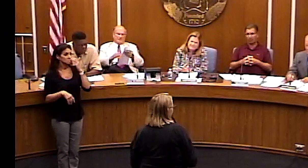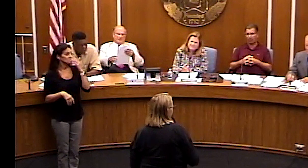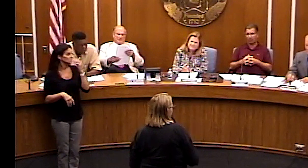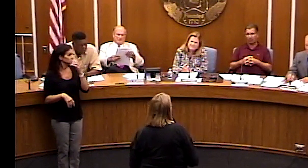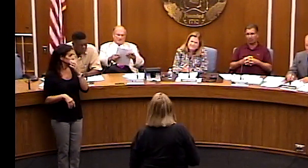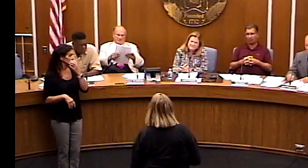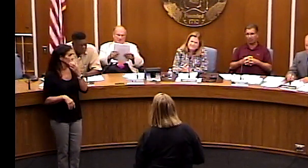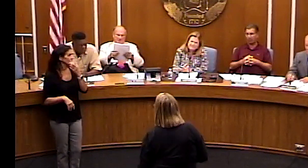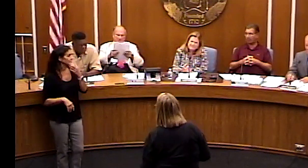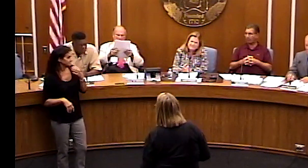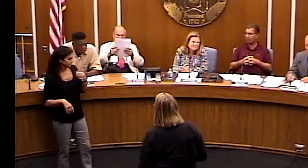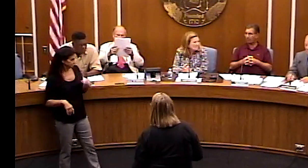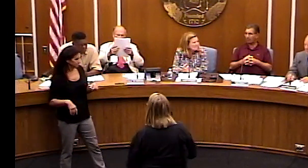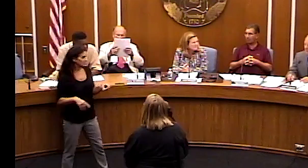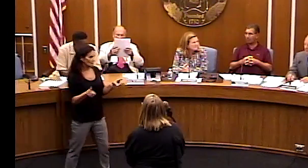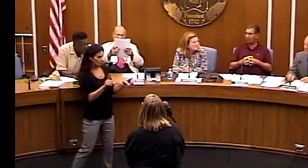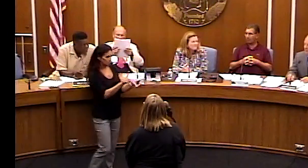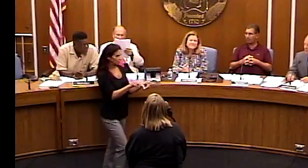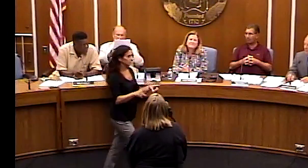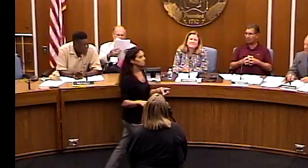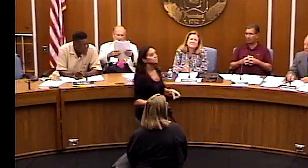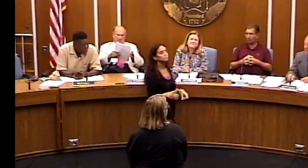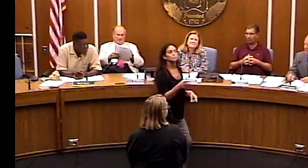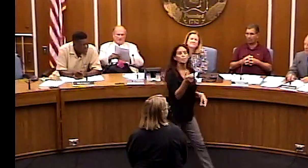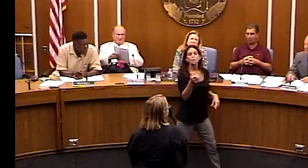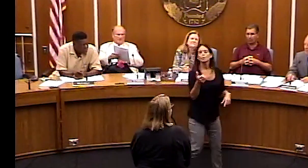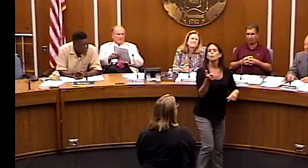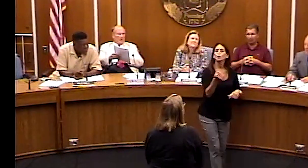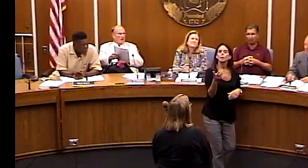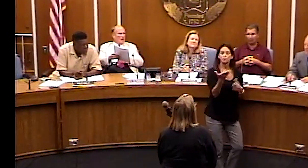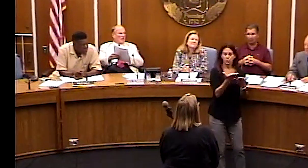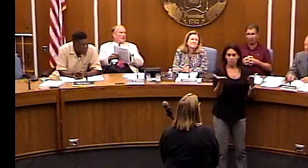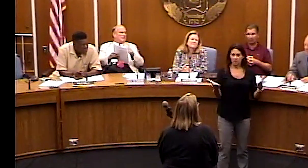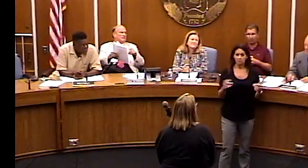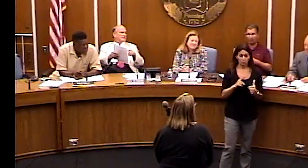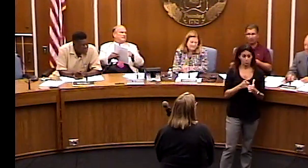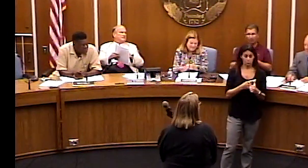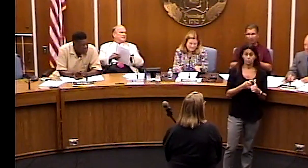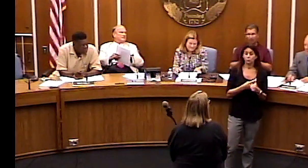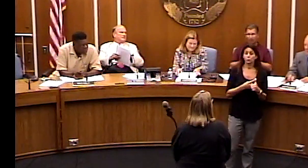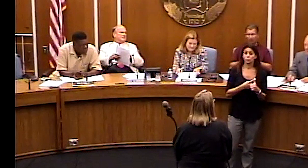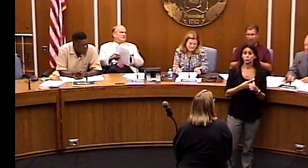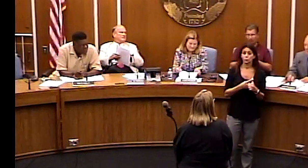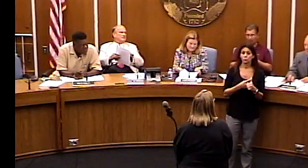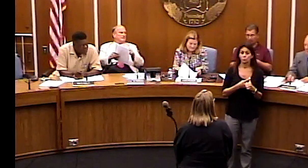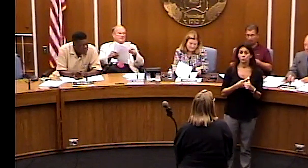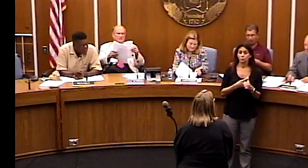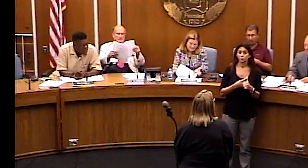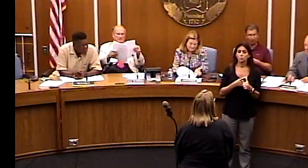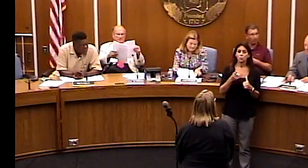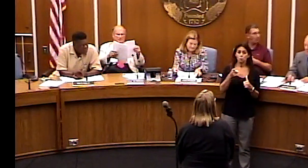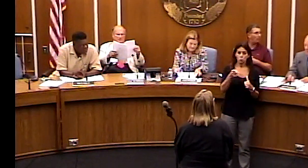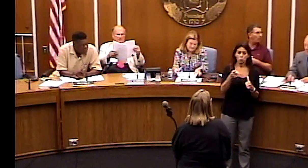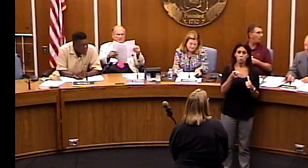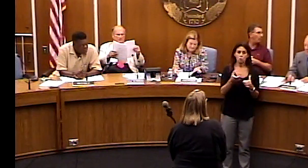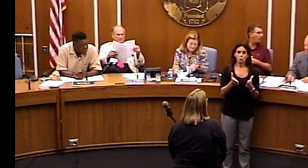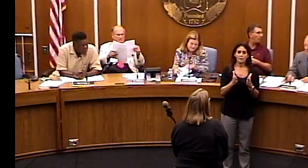be a problem. Well, there's a couple things. First off, you have asked